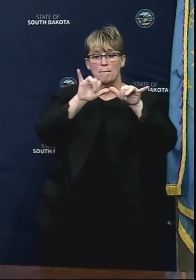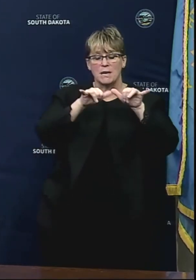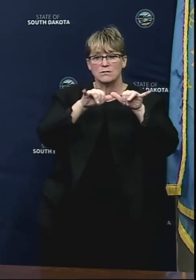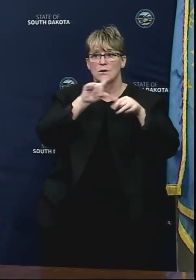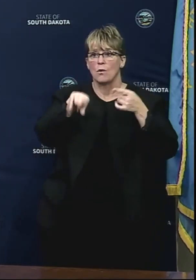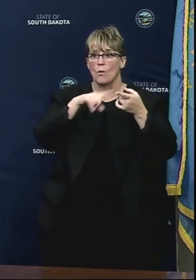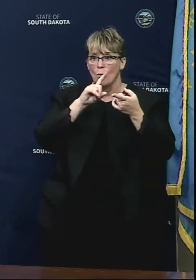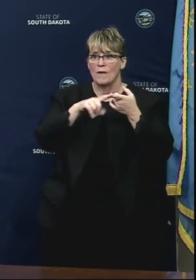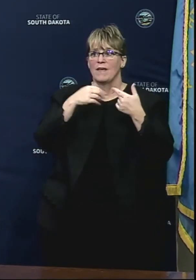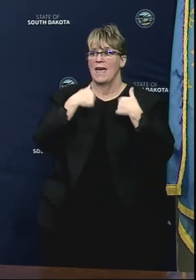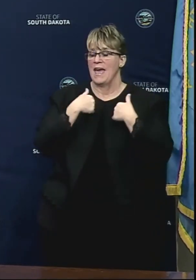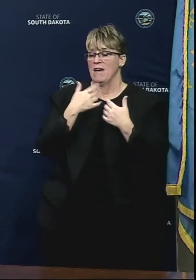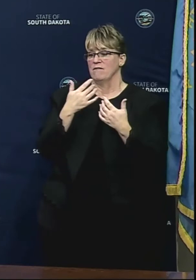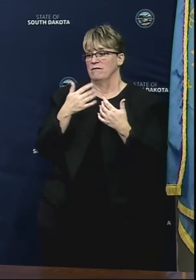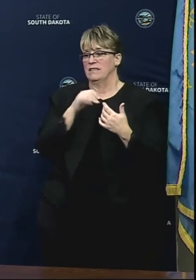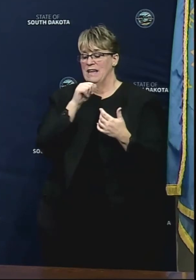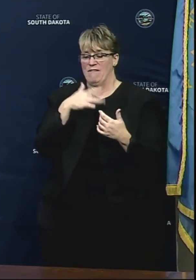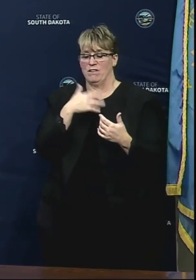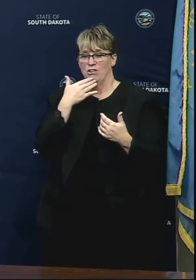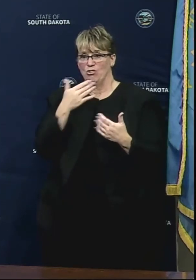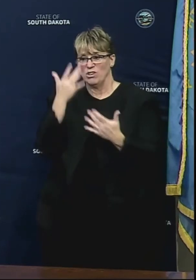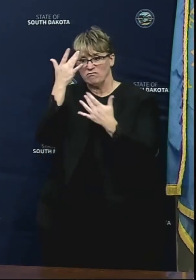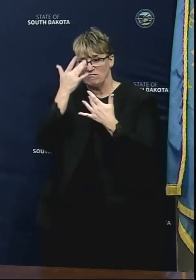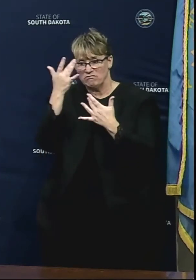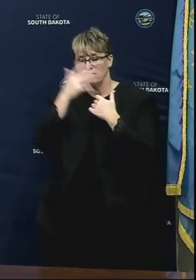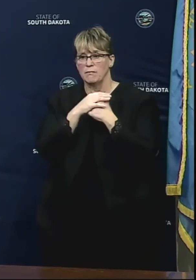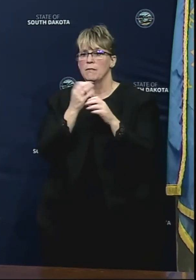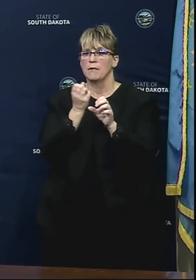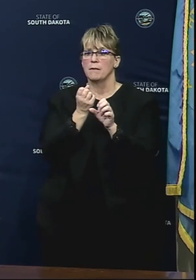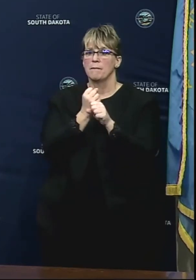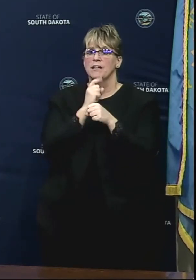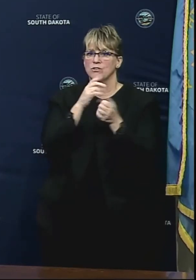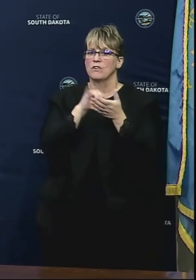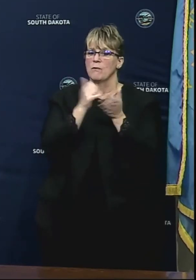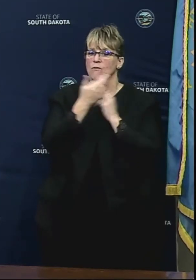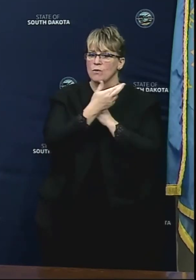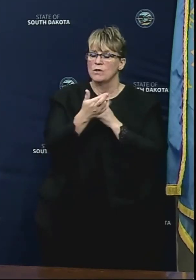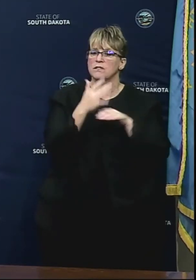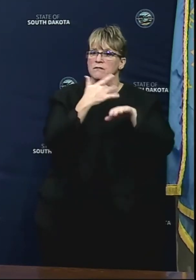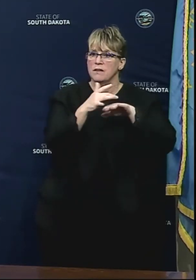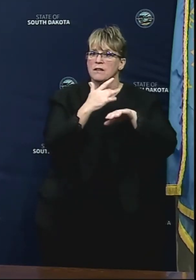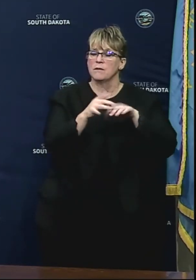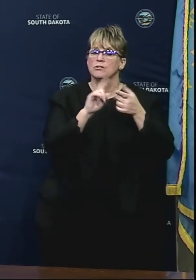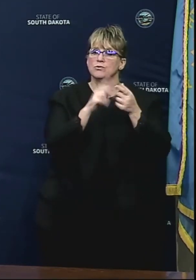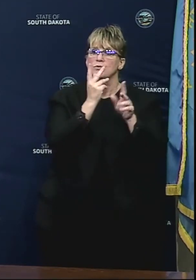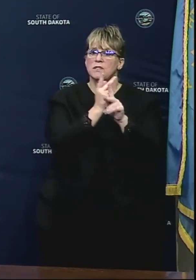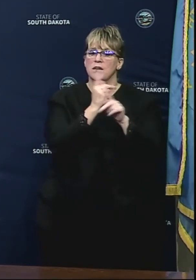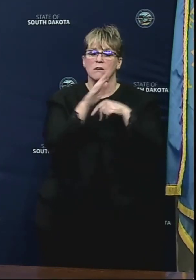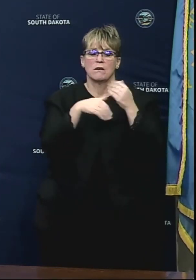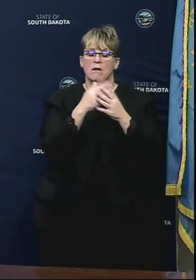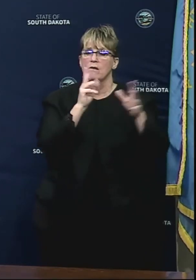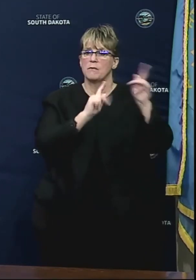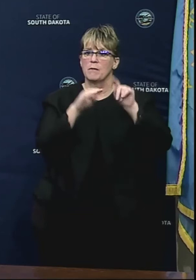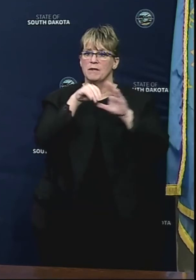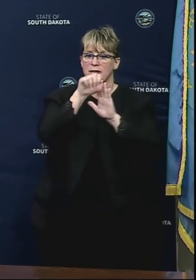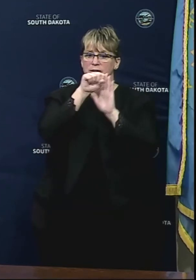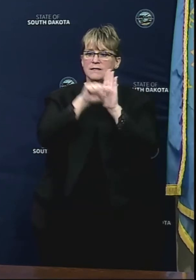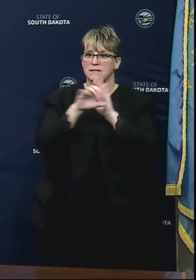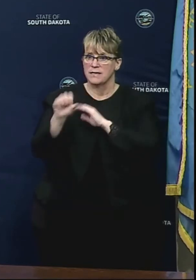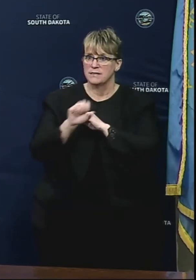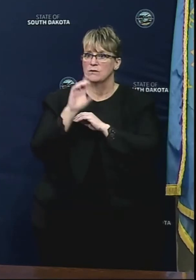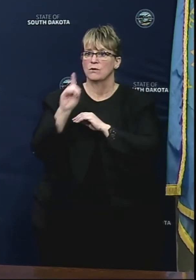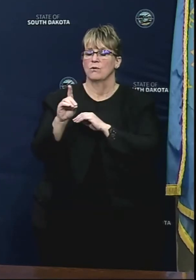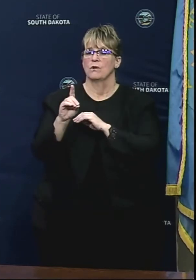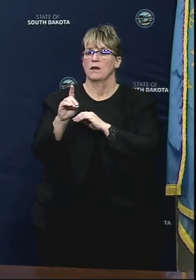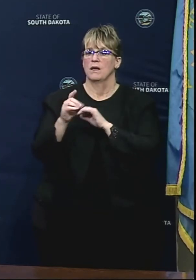when they actually have symptoms. And obviously, we have to make sure that we have resources available to take care of all the people in the state of South